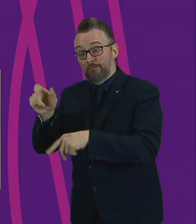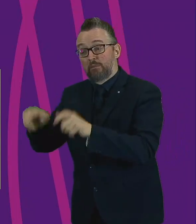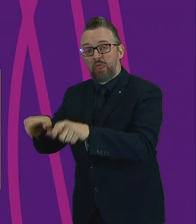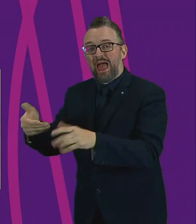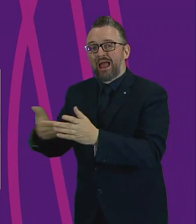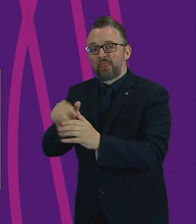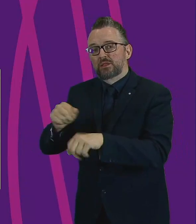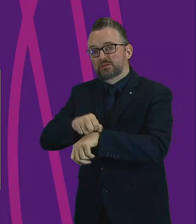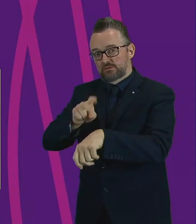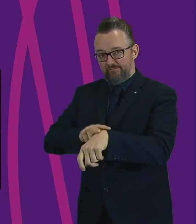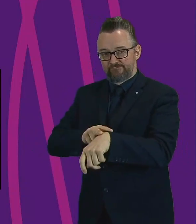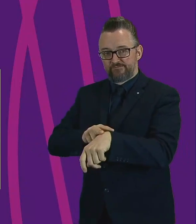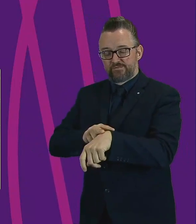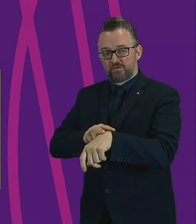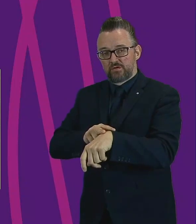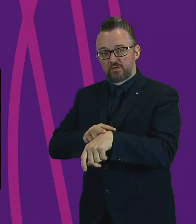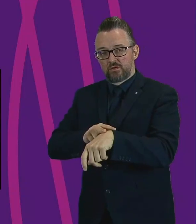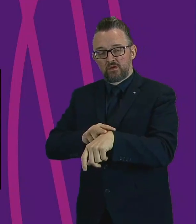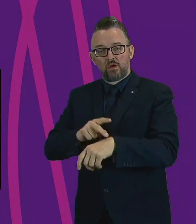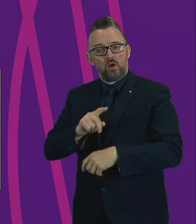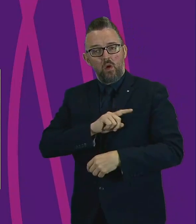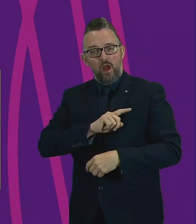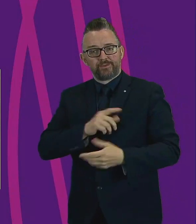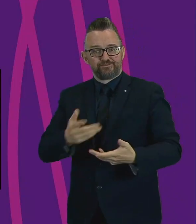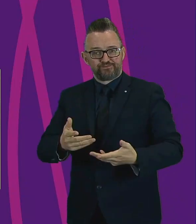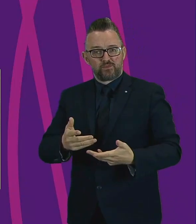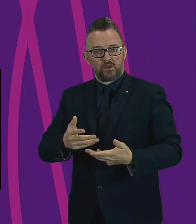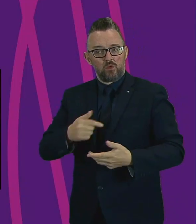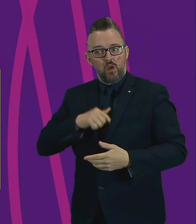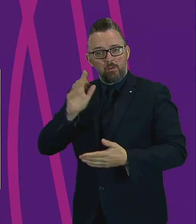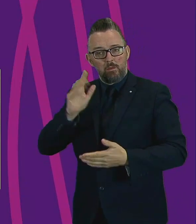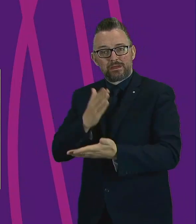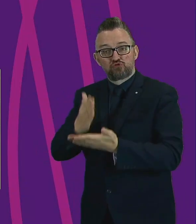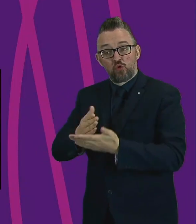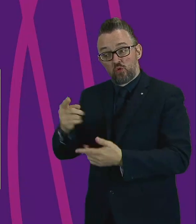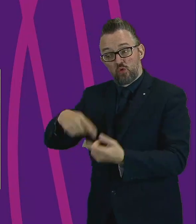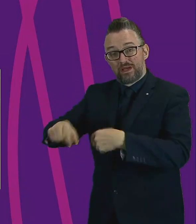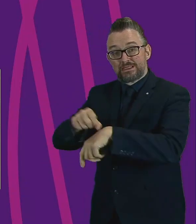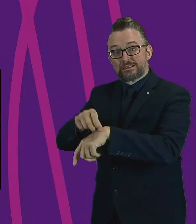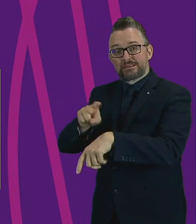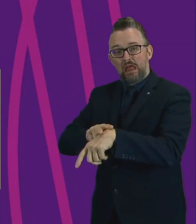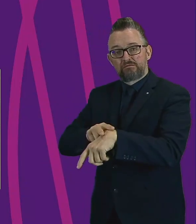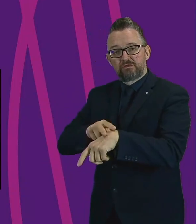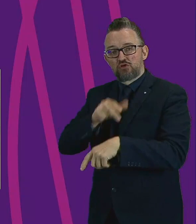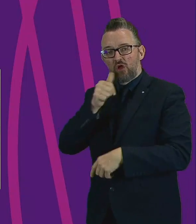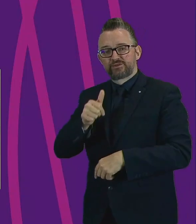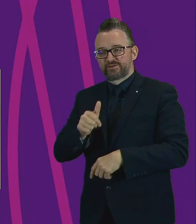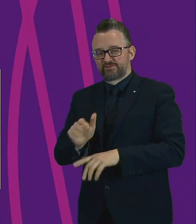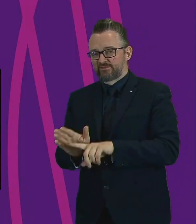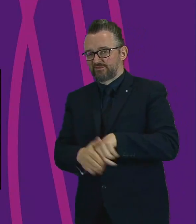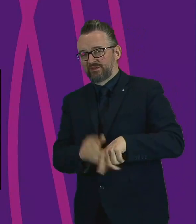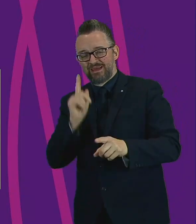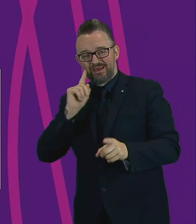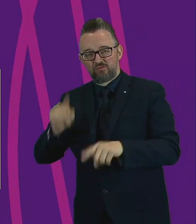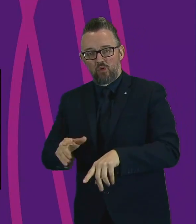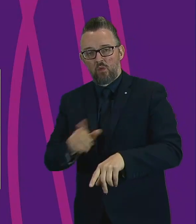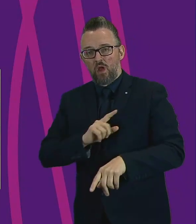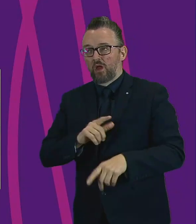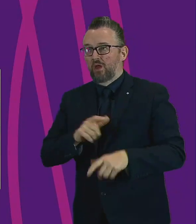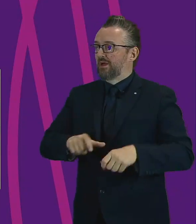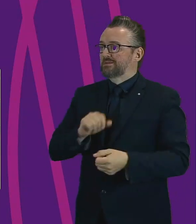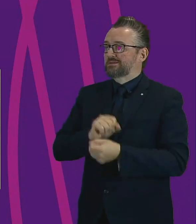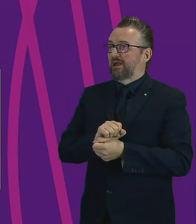to step in there to ensure that that staff in our care homes were not penalised by having to stay at home